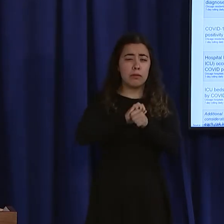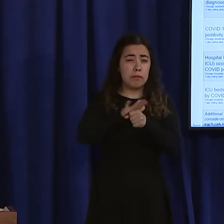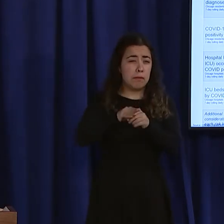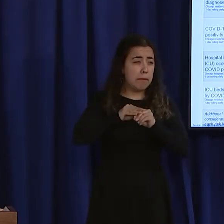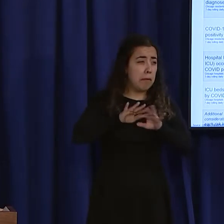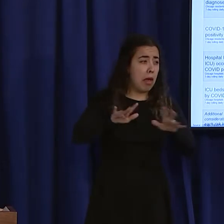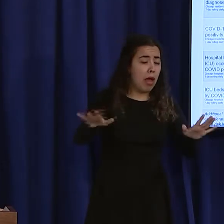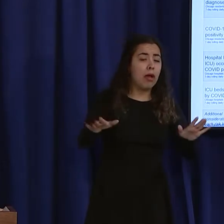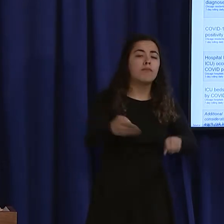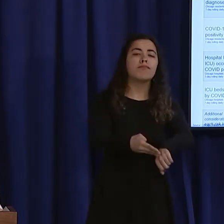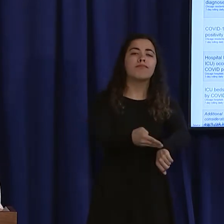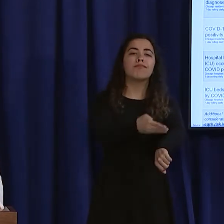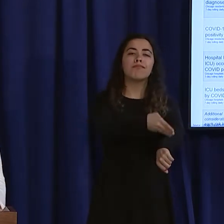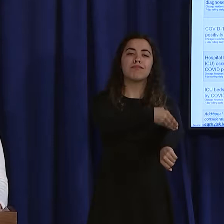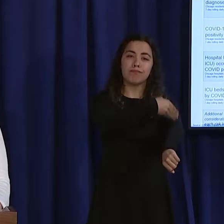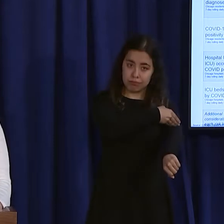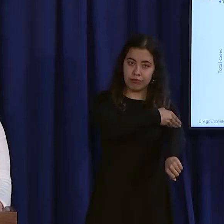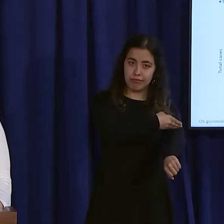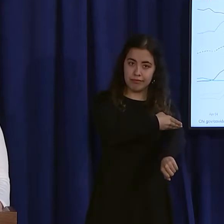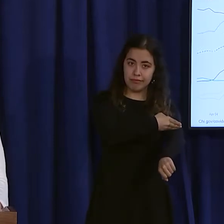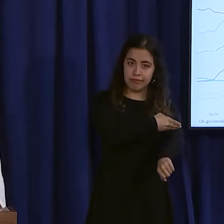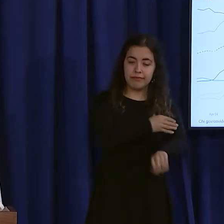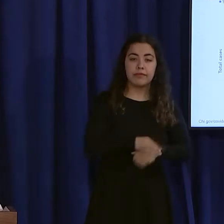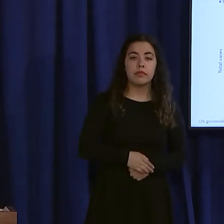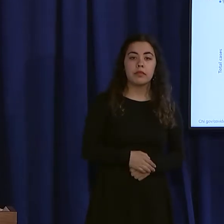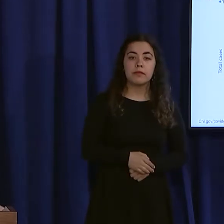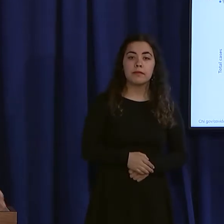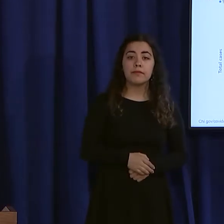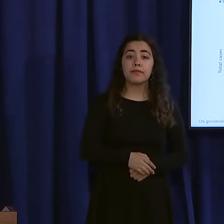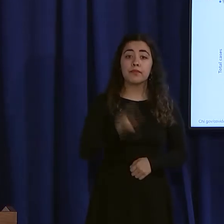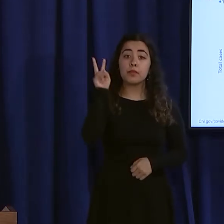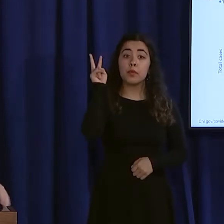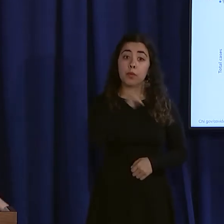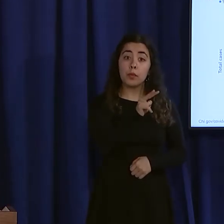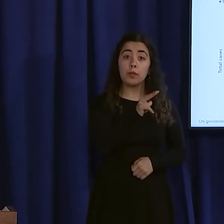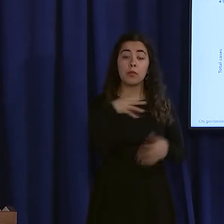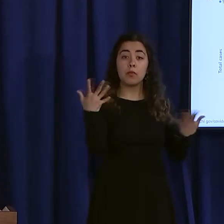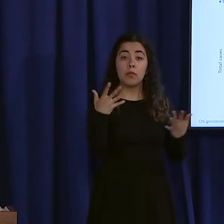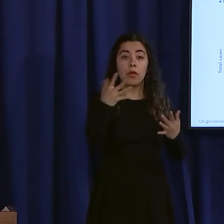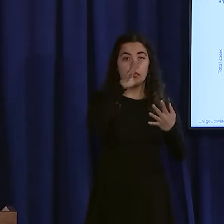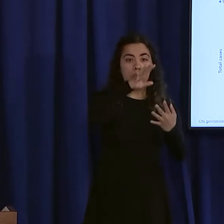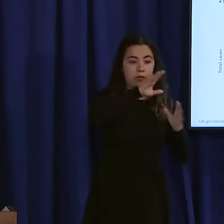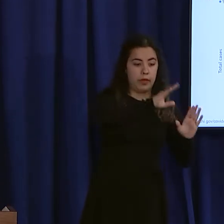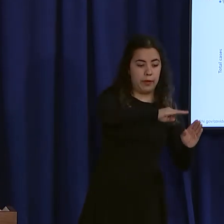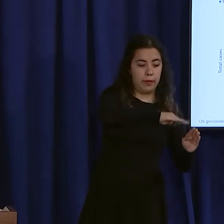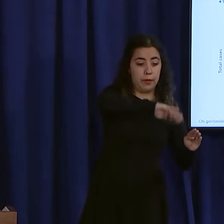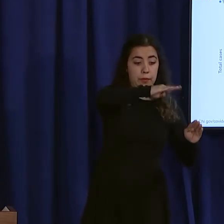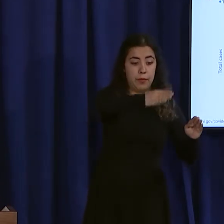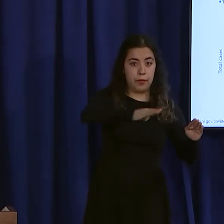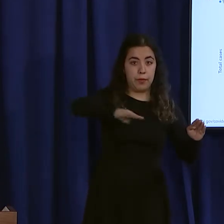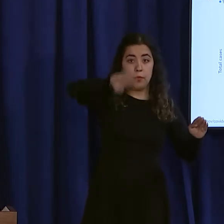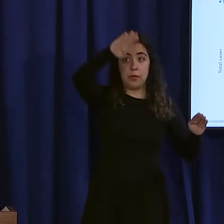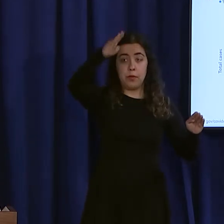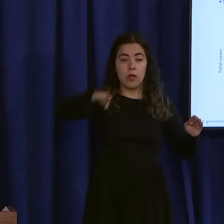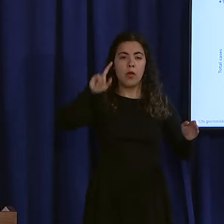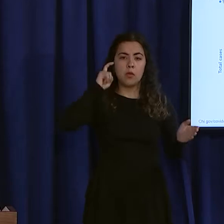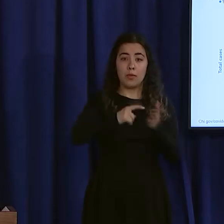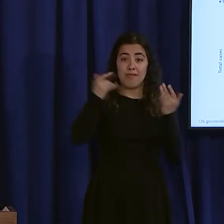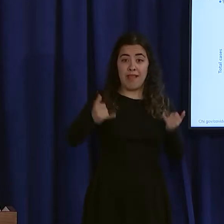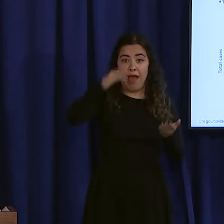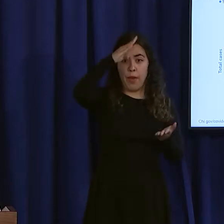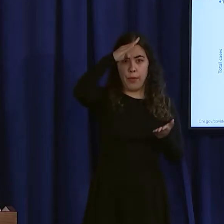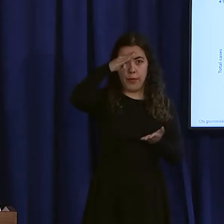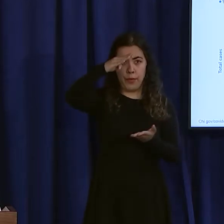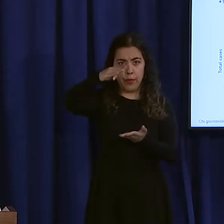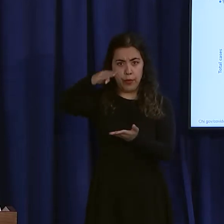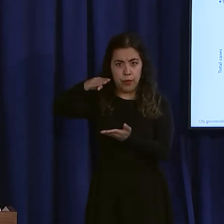really good news. If we look at the overall graph, you'll see that the cases are continuing to decline. You can see, like I mentioned,